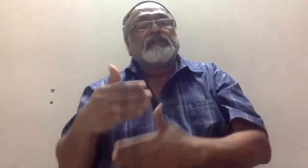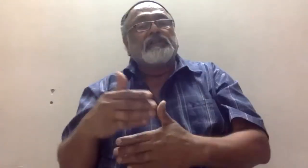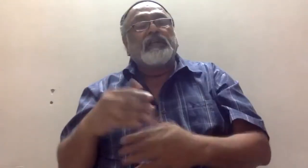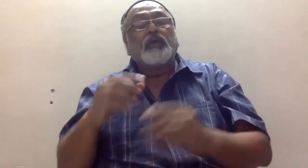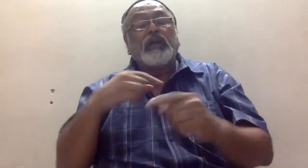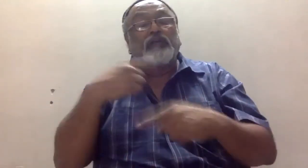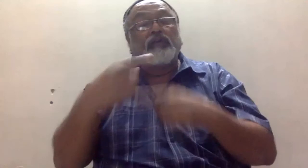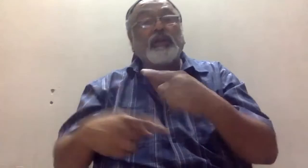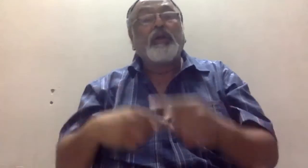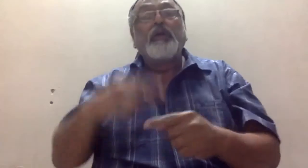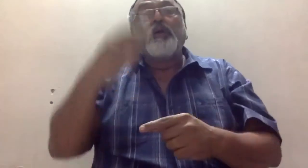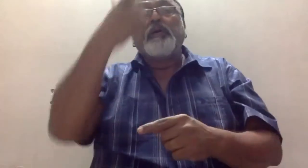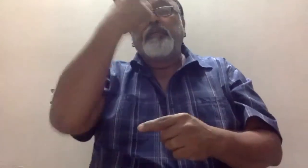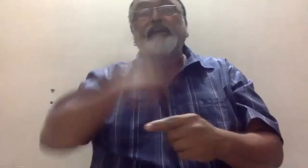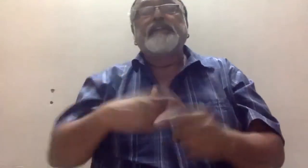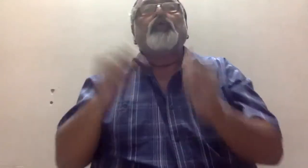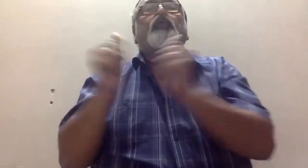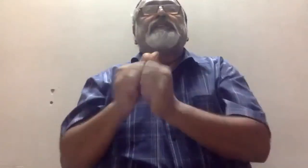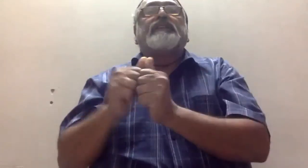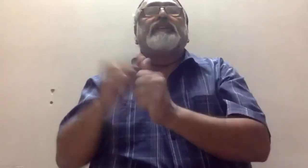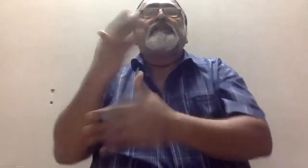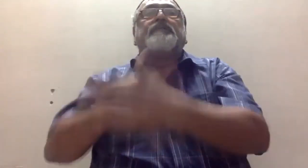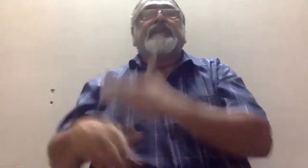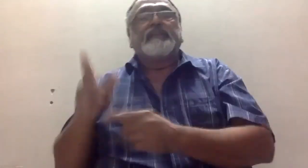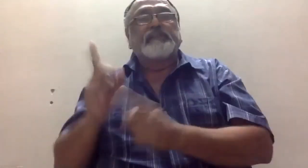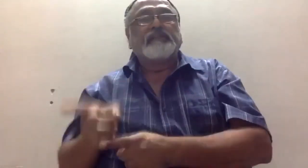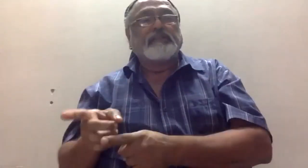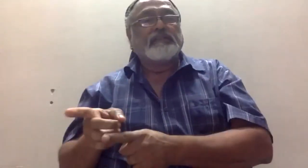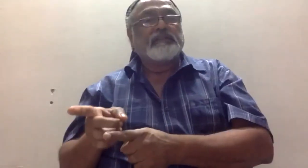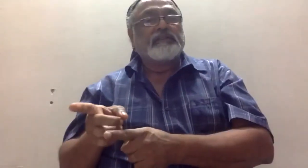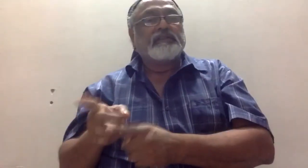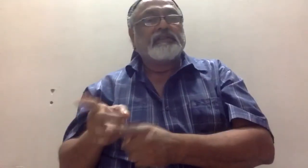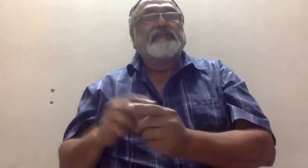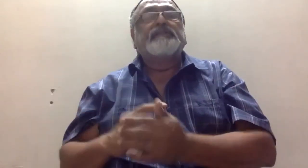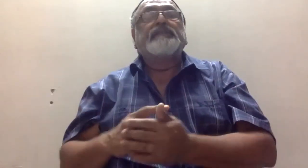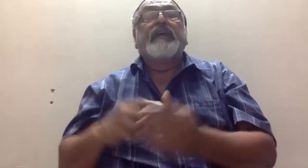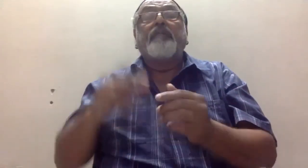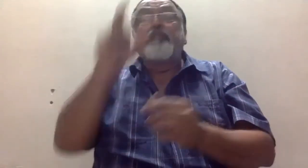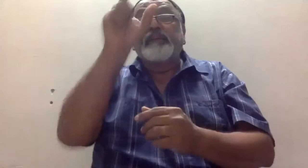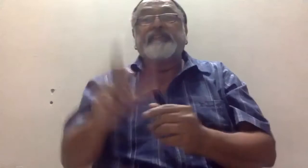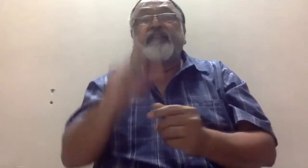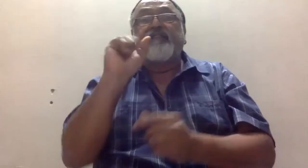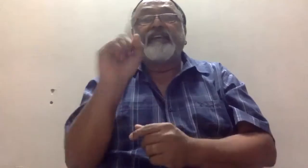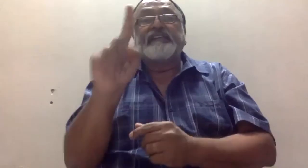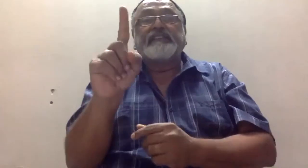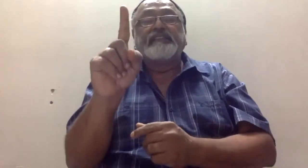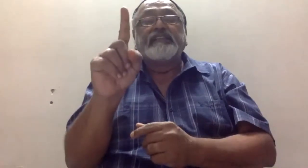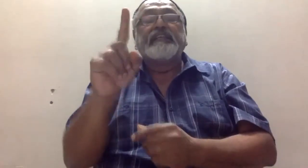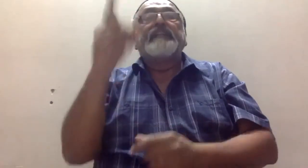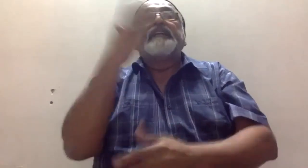term persons with disabilities. That means there are persons first and then their condition. So we don't